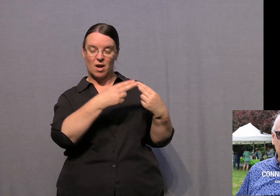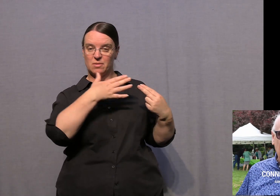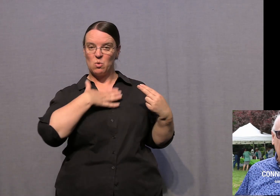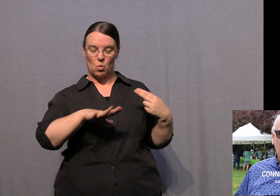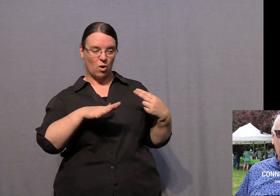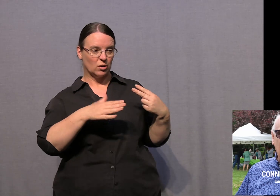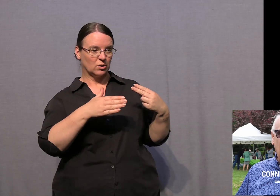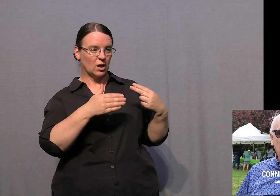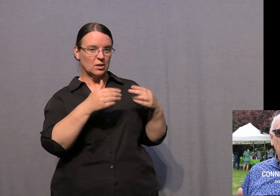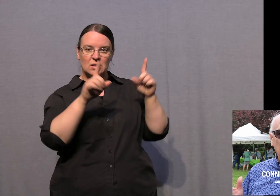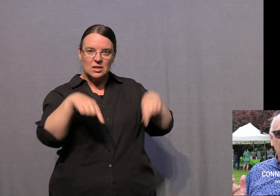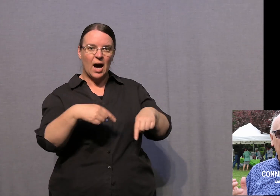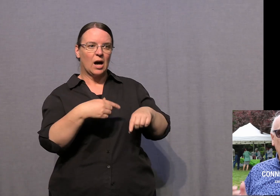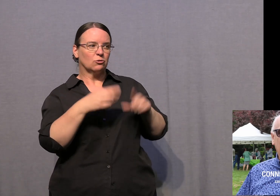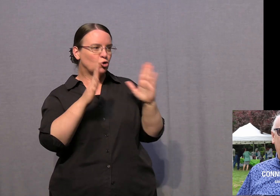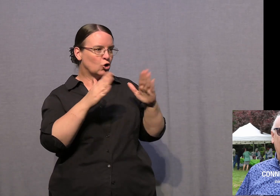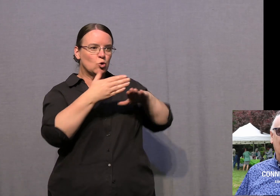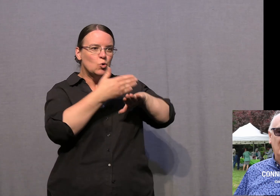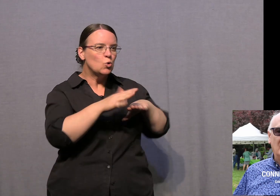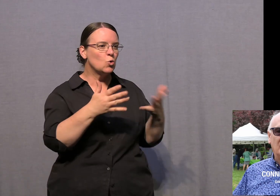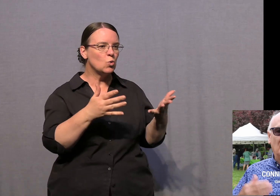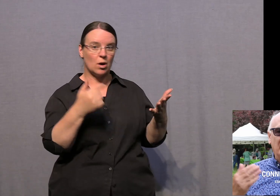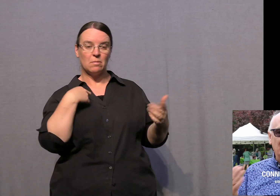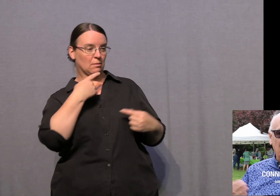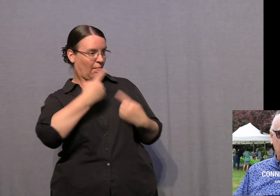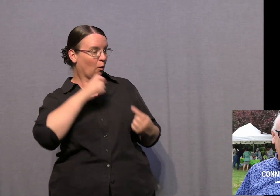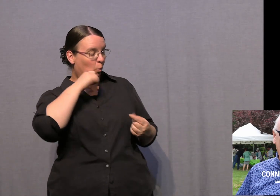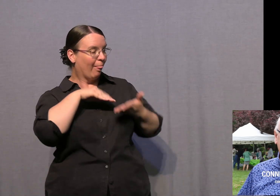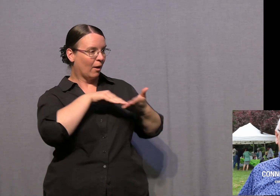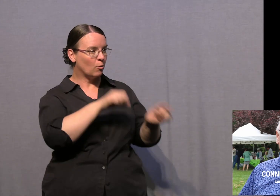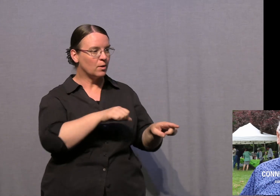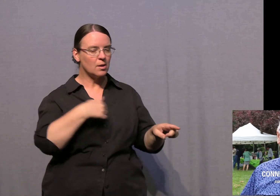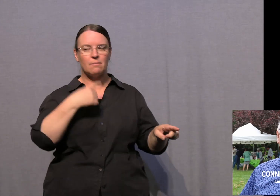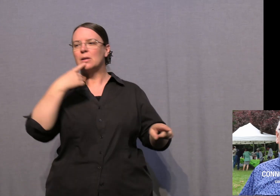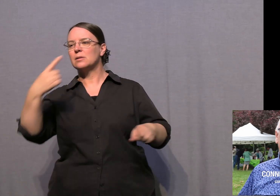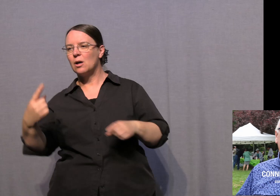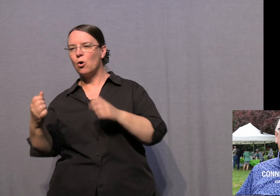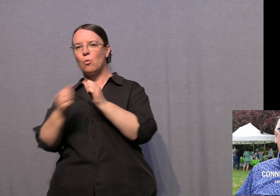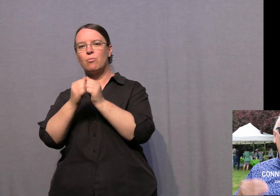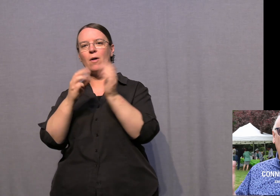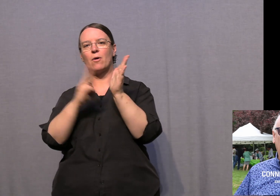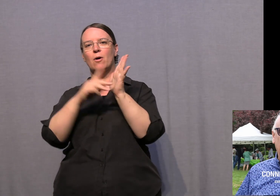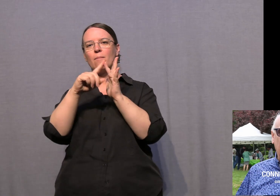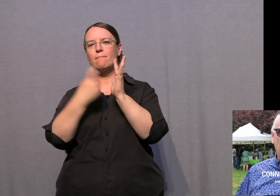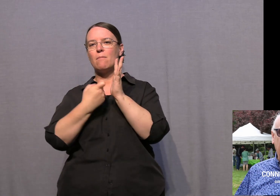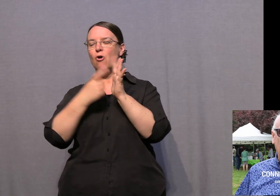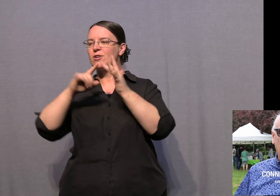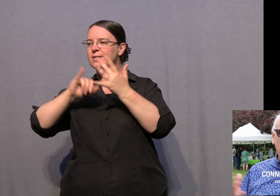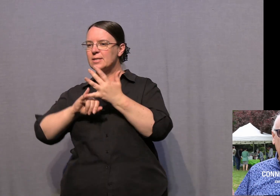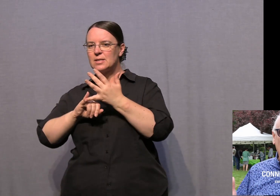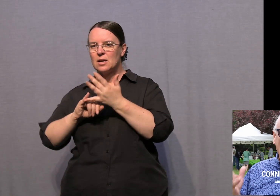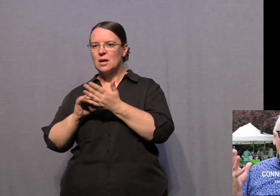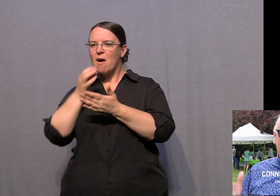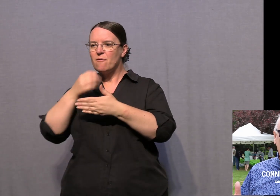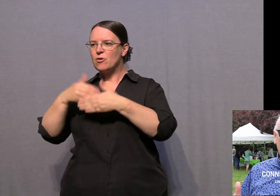church, and I said we'd do whatever we can. I told Brother Morris about it, and then within a couple of days Brother Morris said,